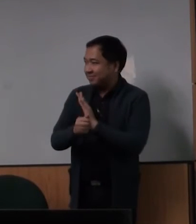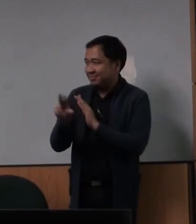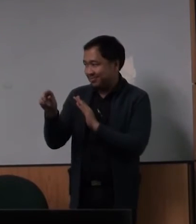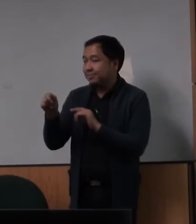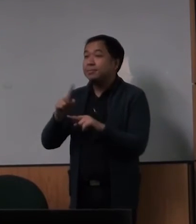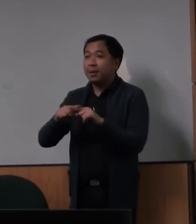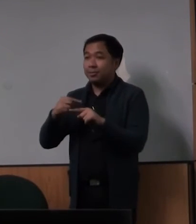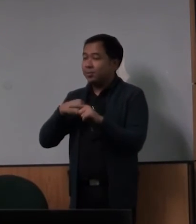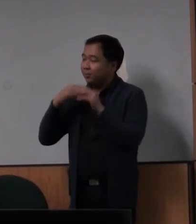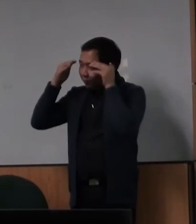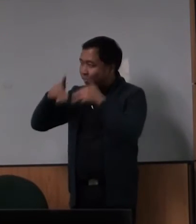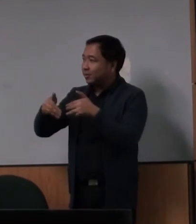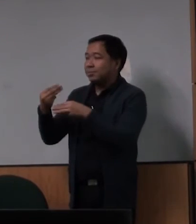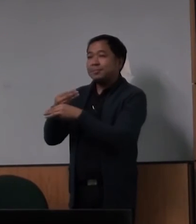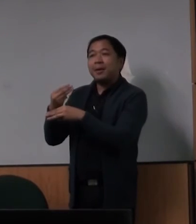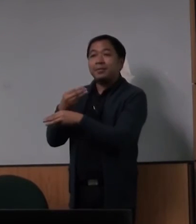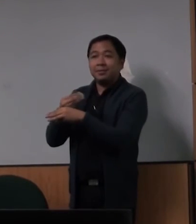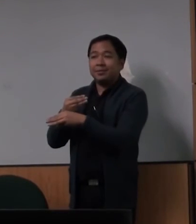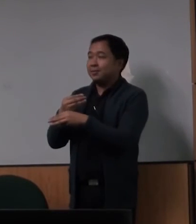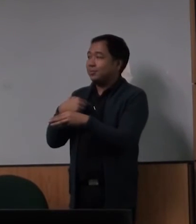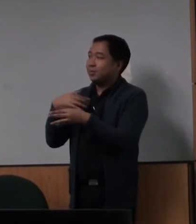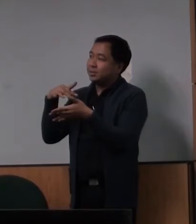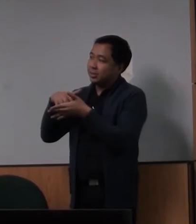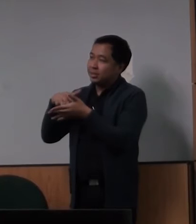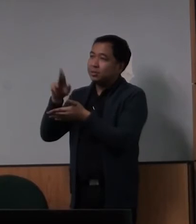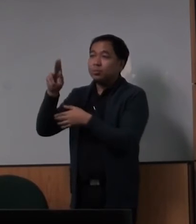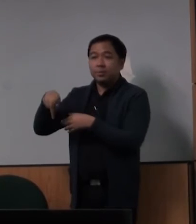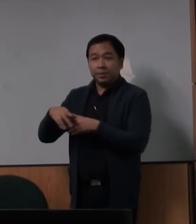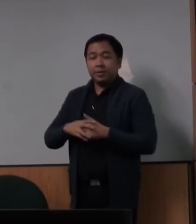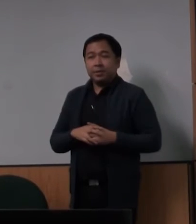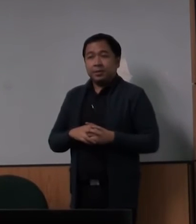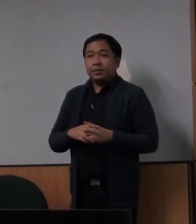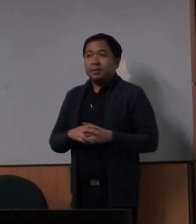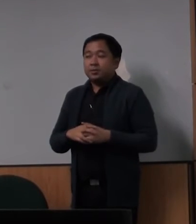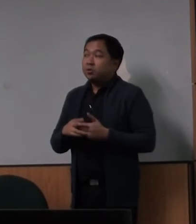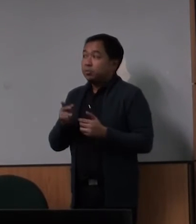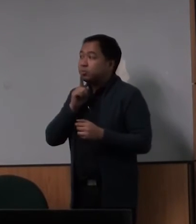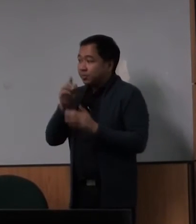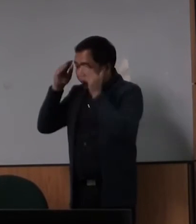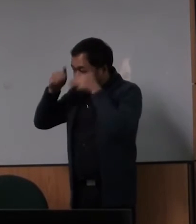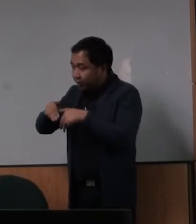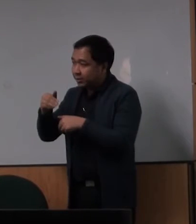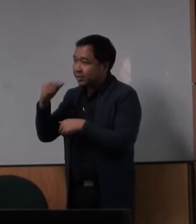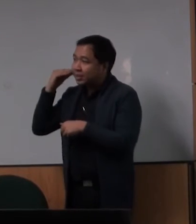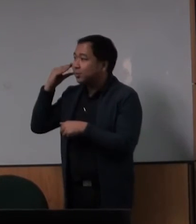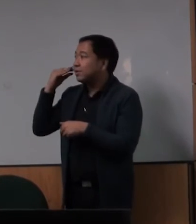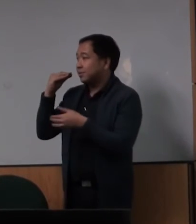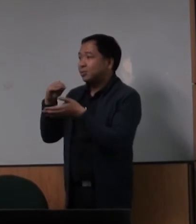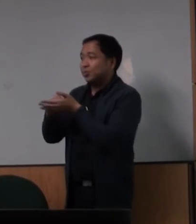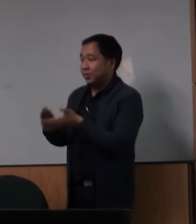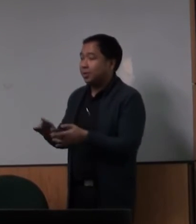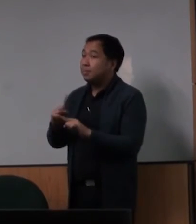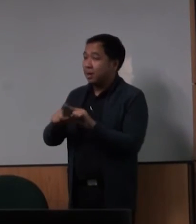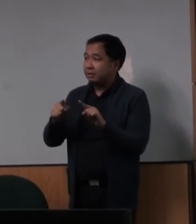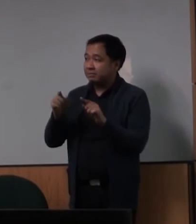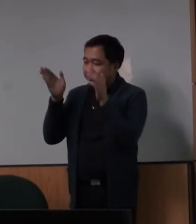major in UP. Supposed to be my study, I should do that to the TV for regular kids. But